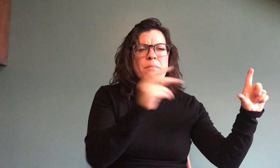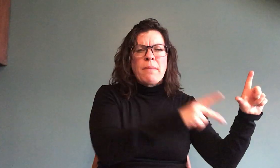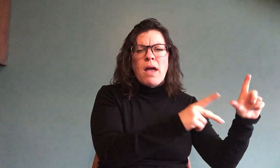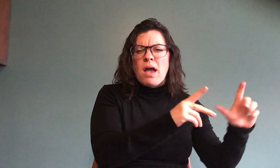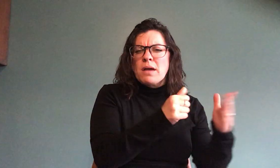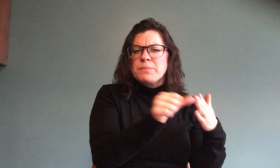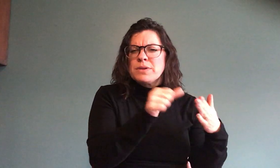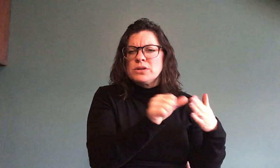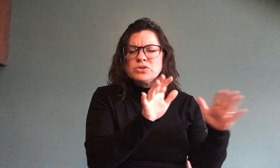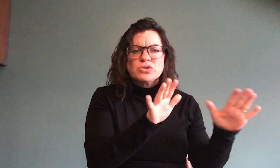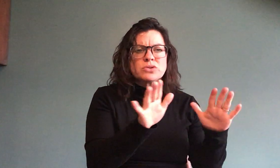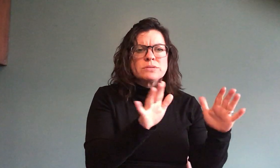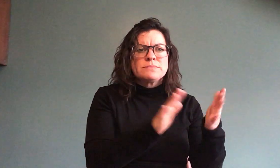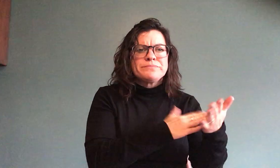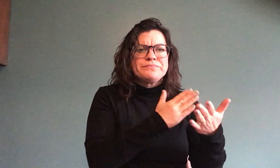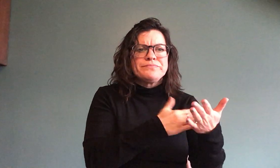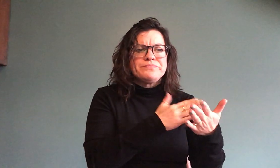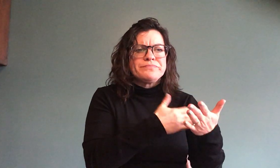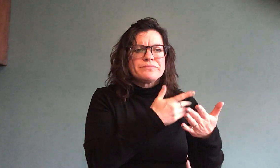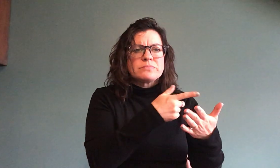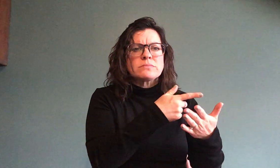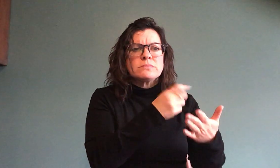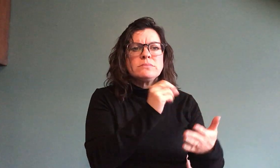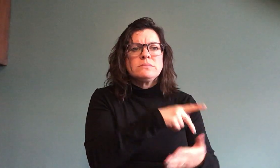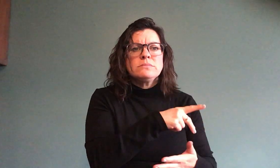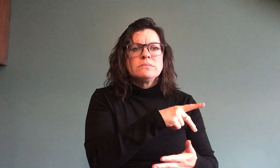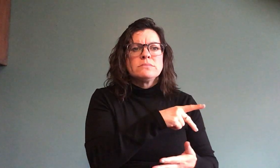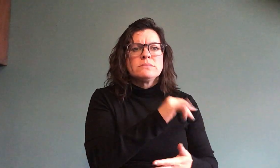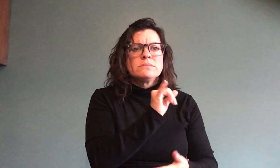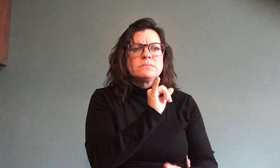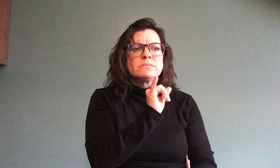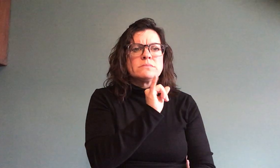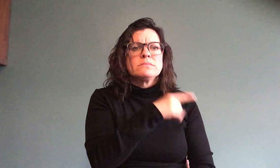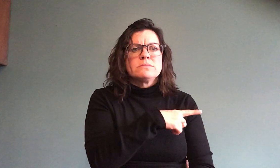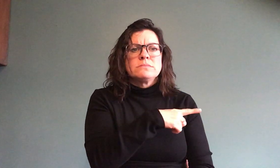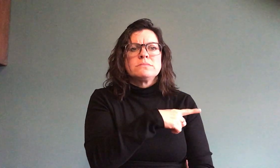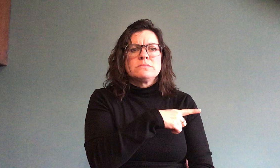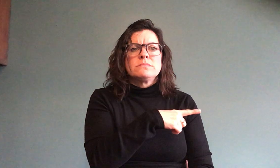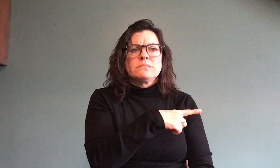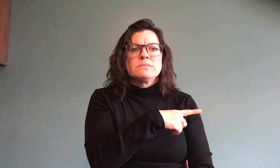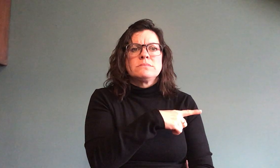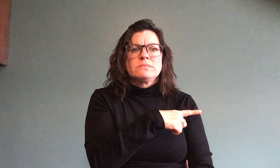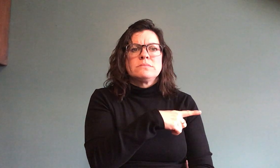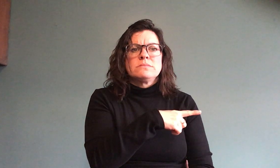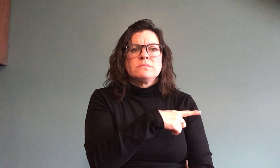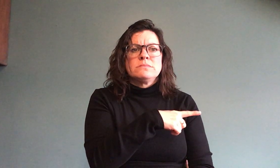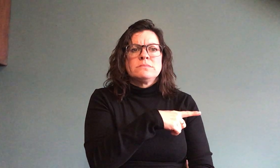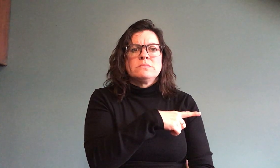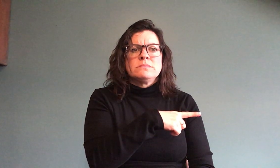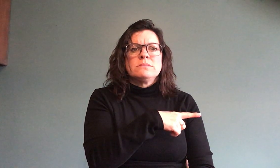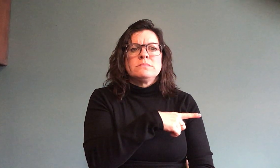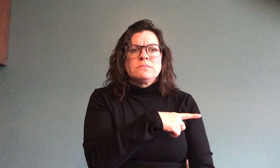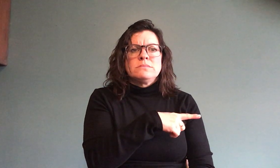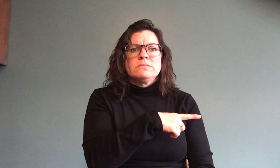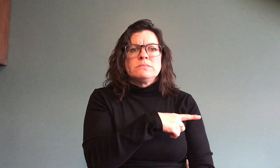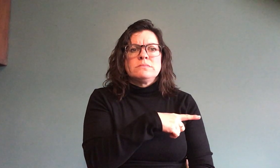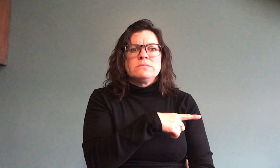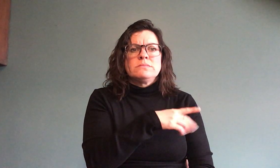the struck by we're talking about there. And I'm waiting for more stuff to load.